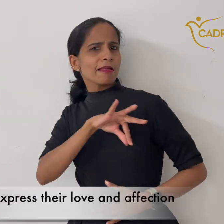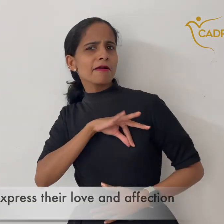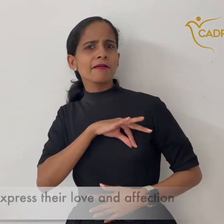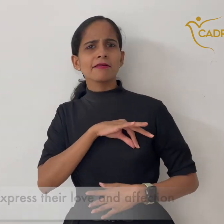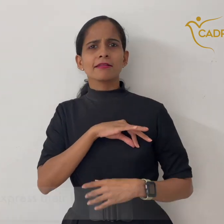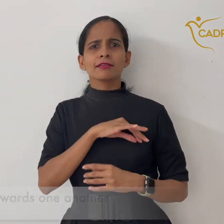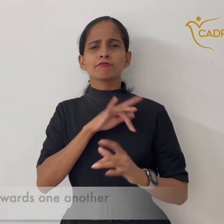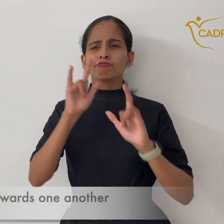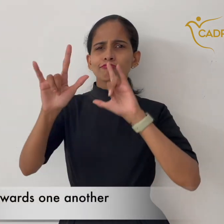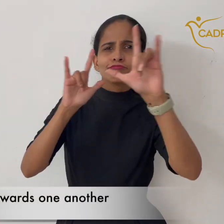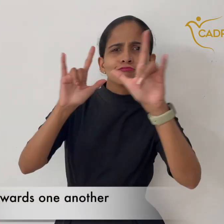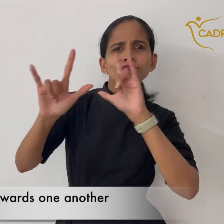affection towards one another,